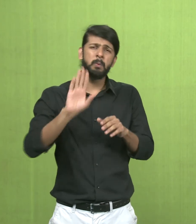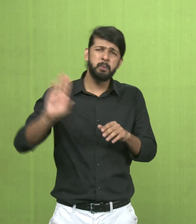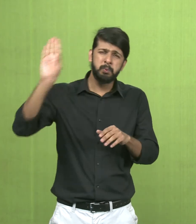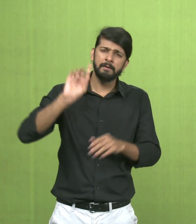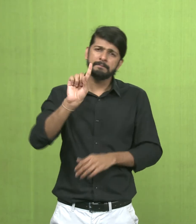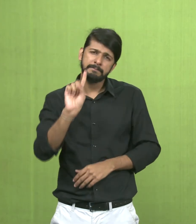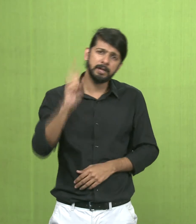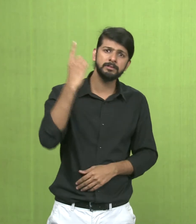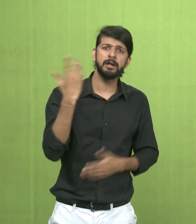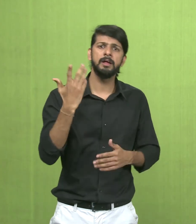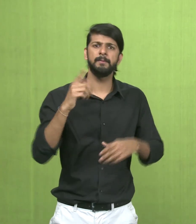In 1560,